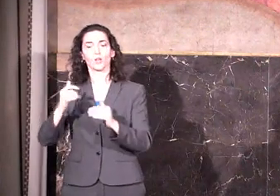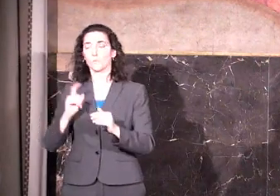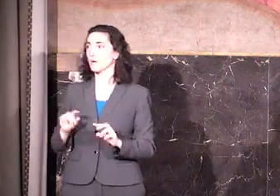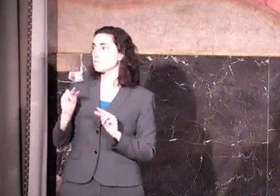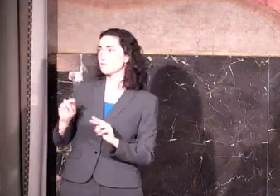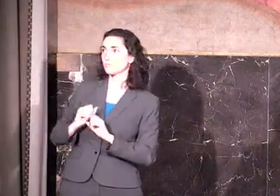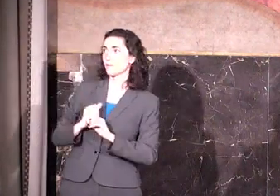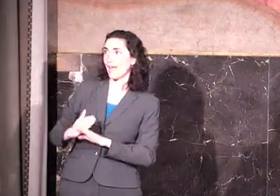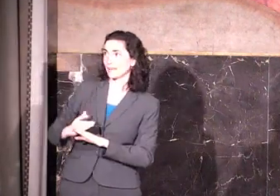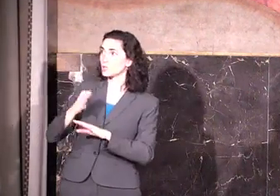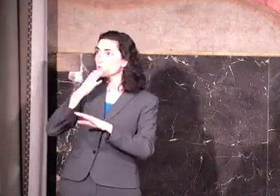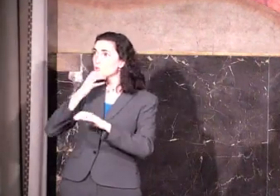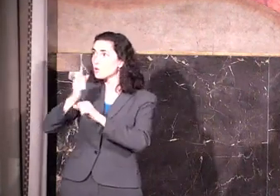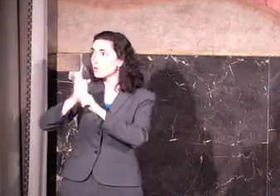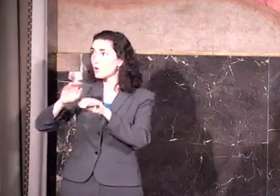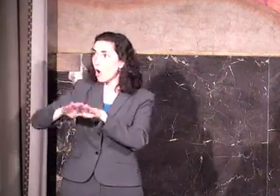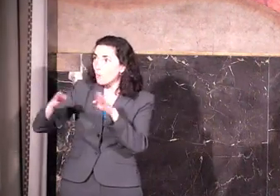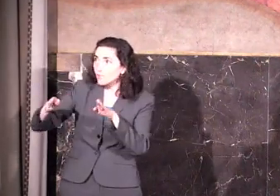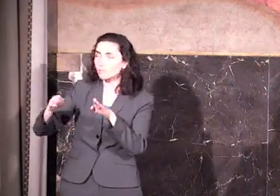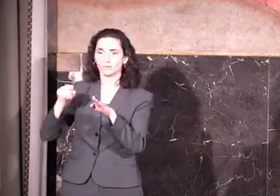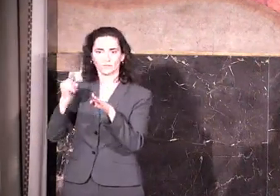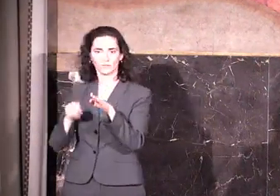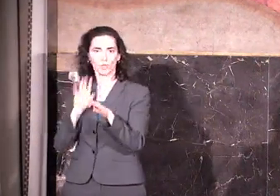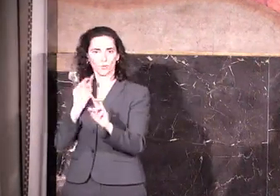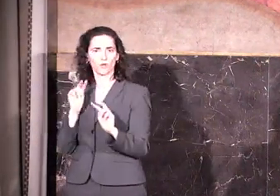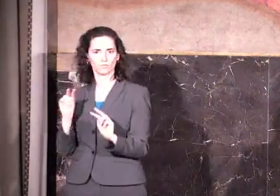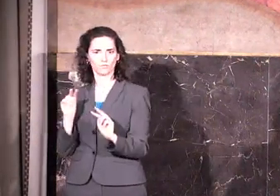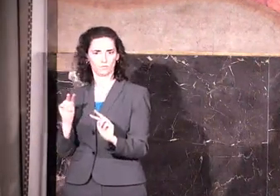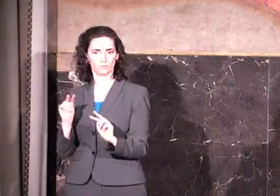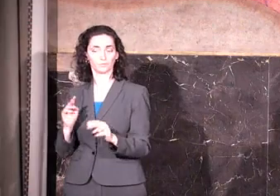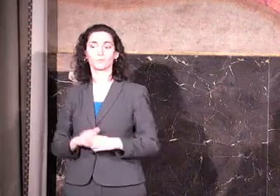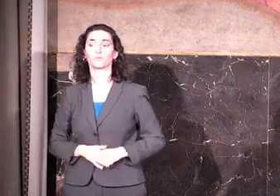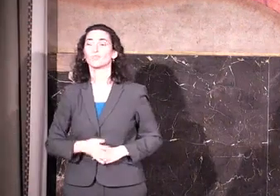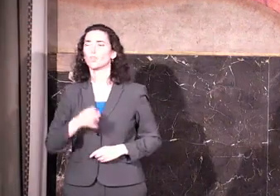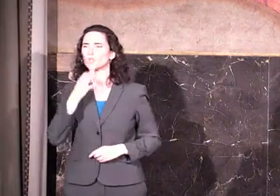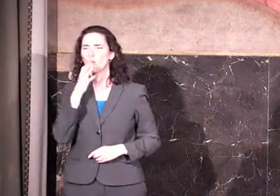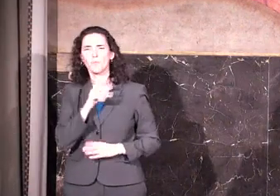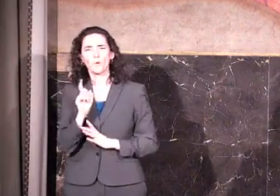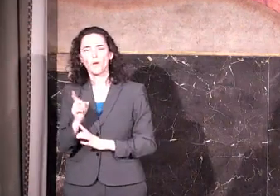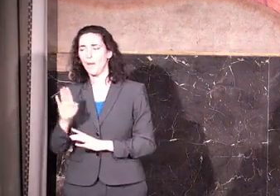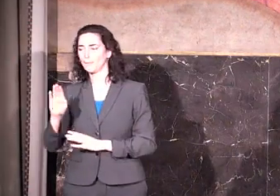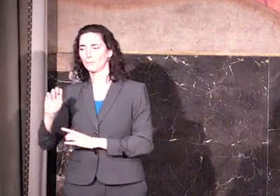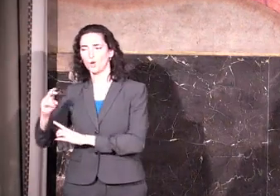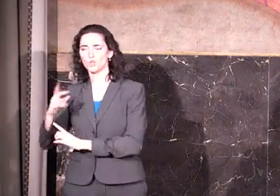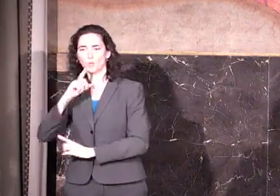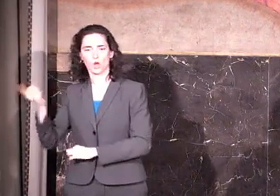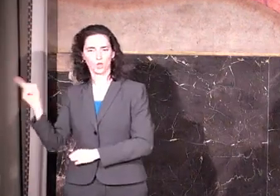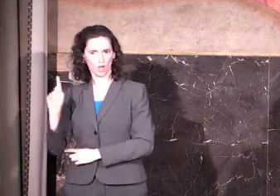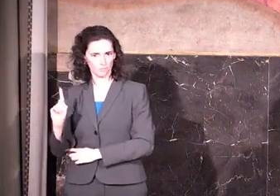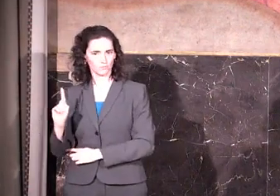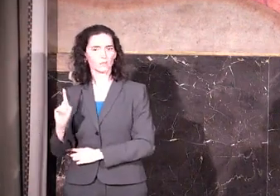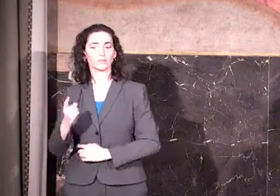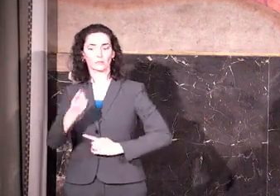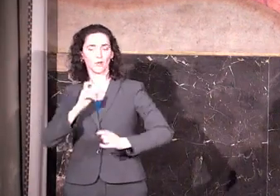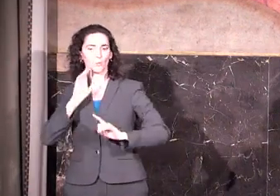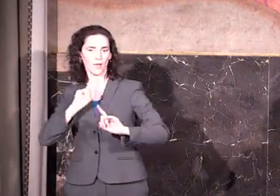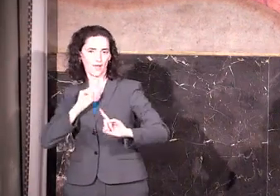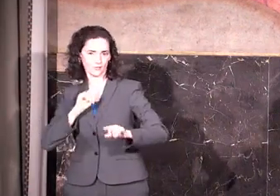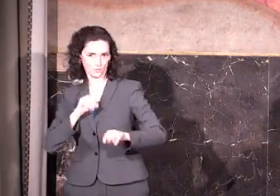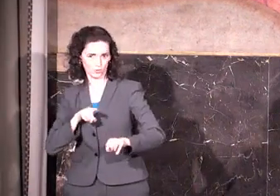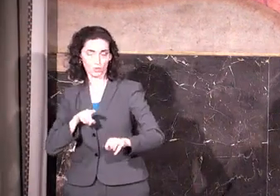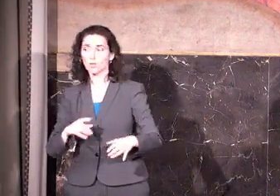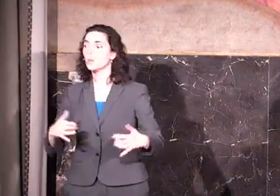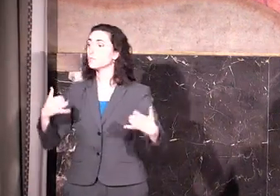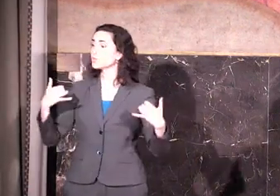So Butch will be coming up in just a minute to take some questions about that. I did have an opportunity today, along with all the